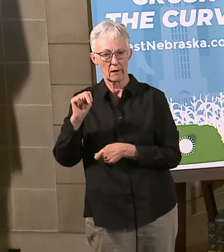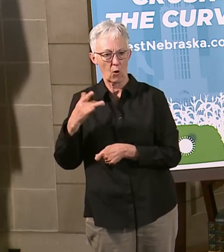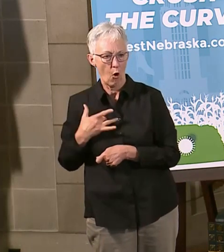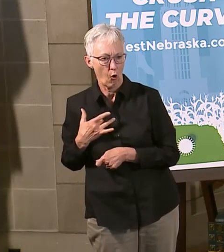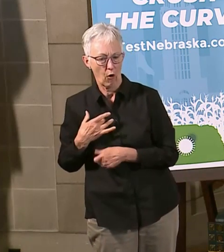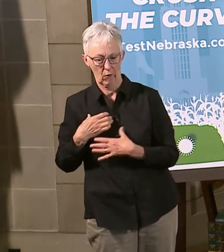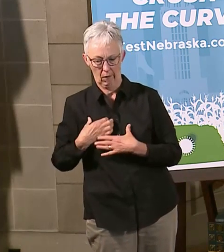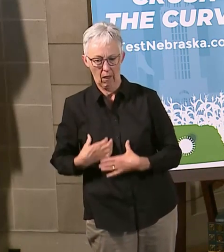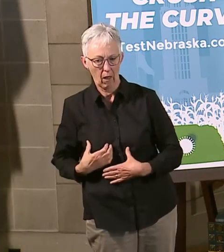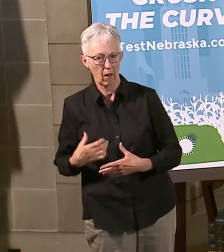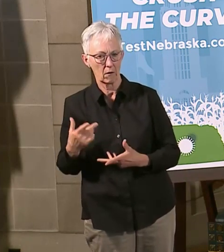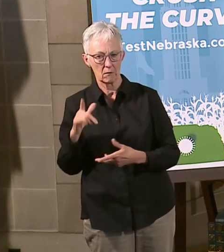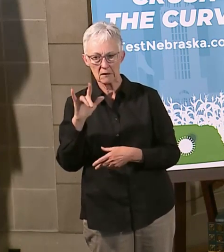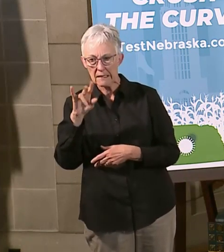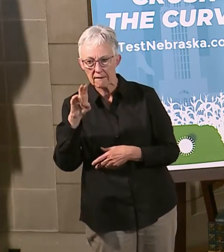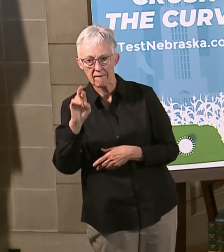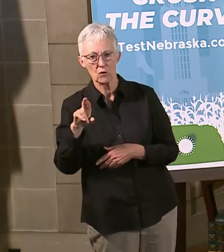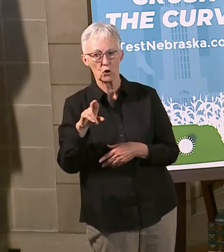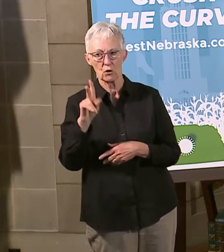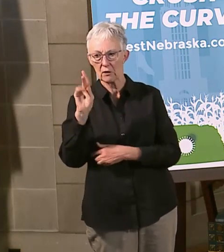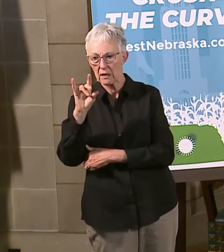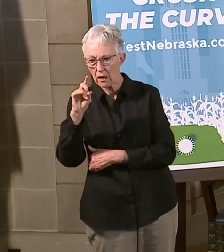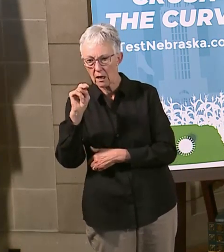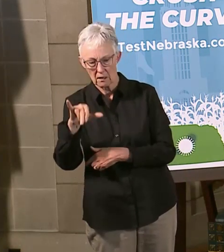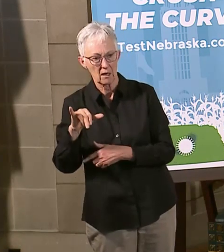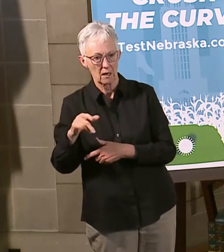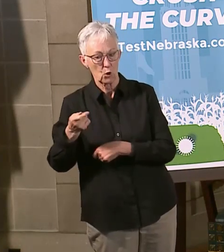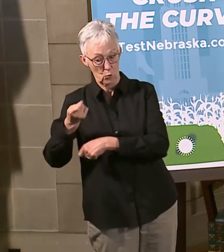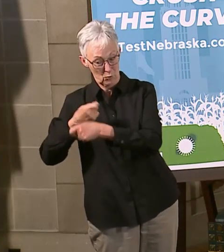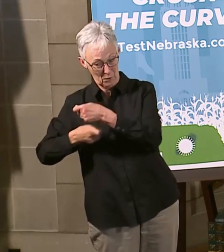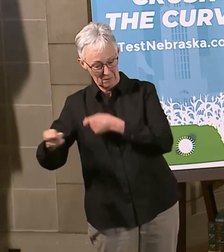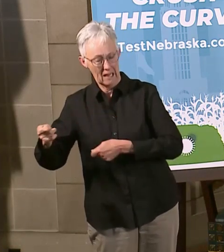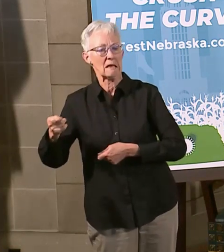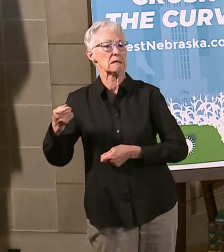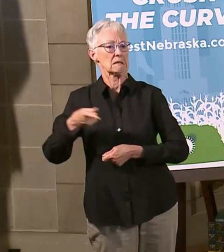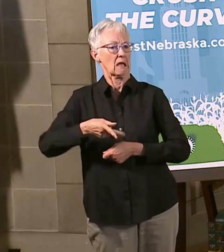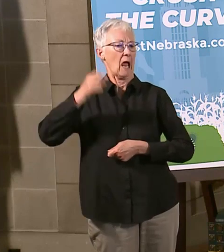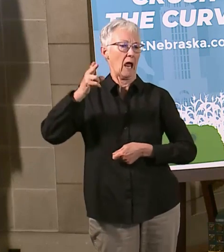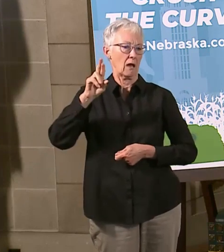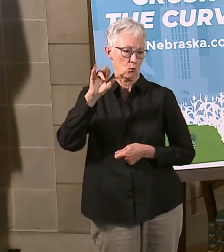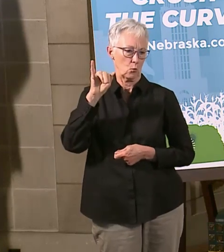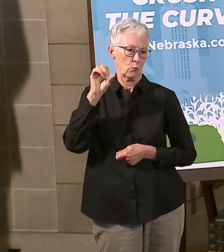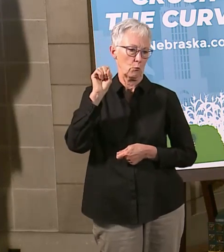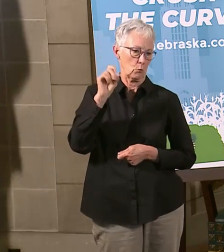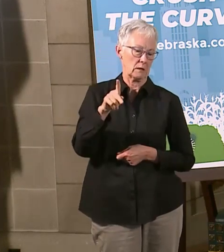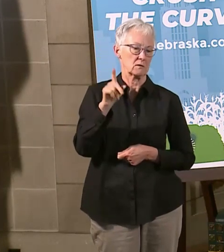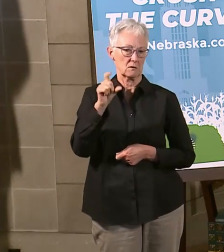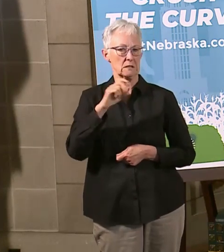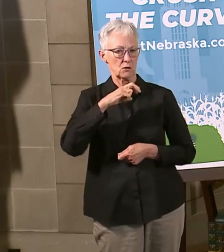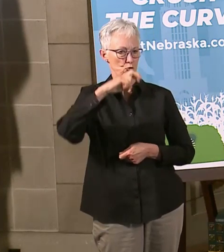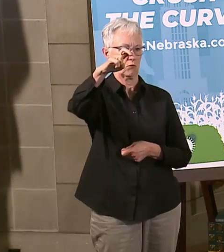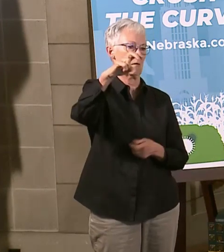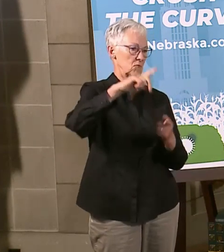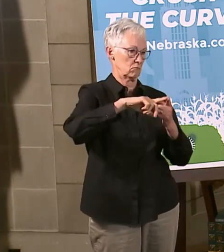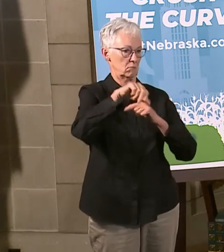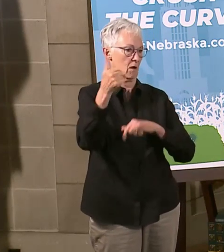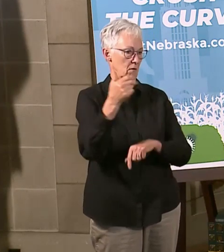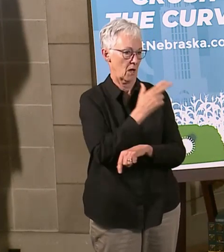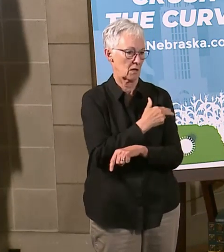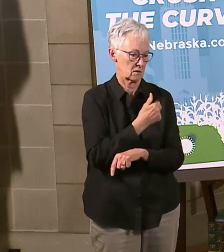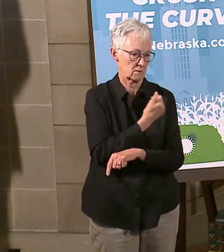But sometimes it's due to just making sure that they're maintaining their level of care at that hospital so they don't overwhelm